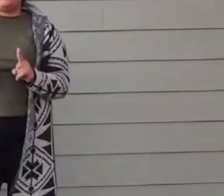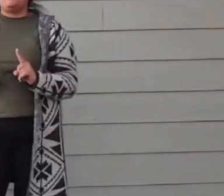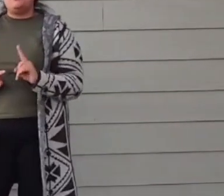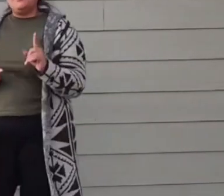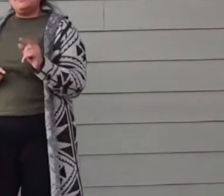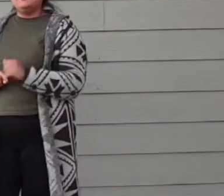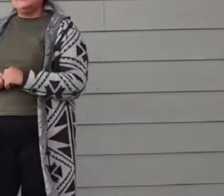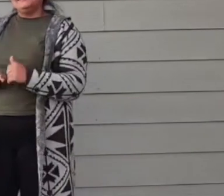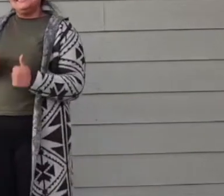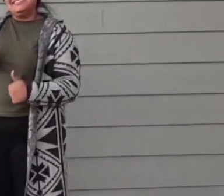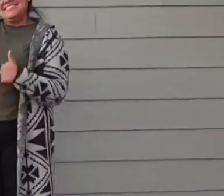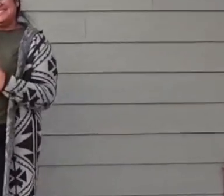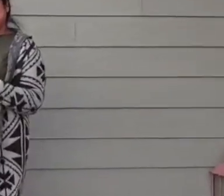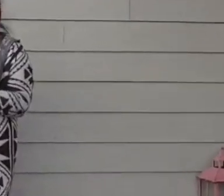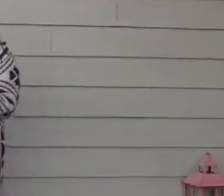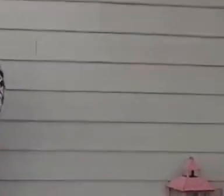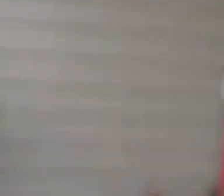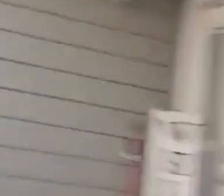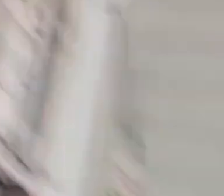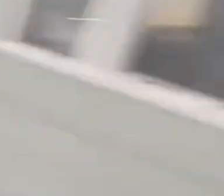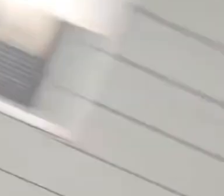meeting with Billy.